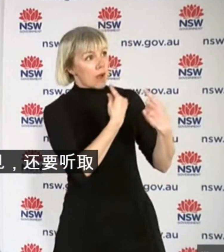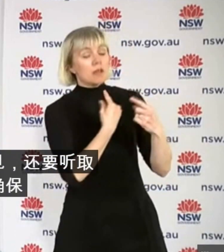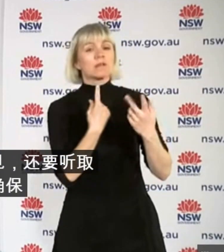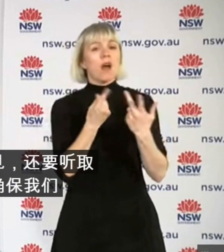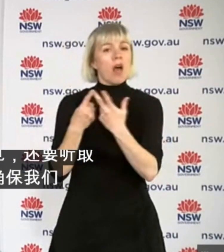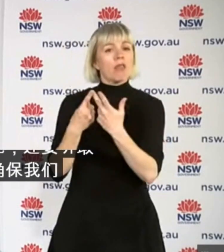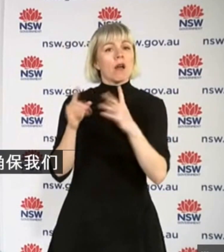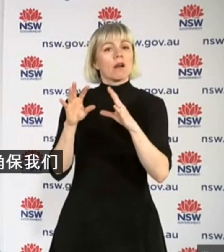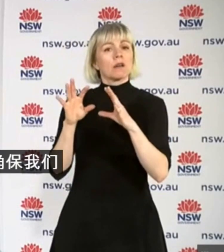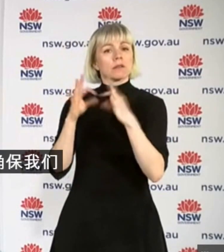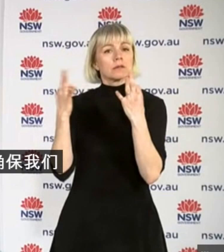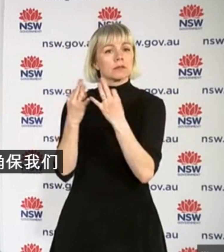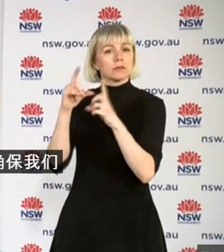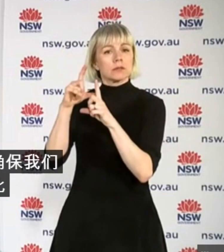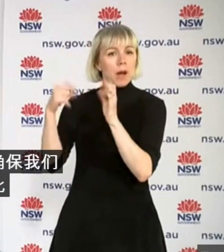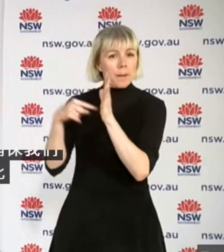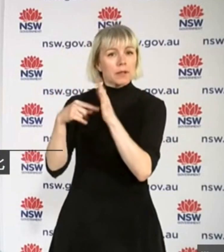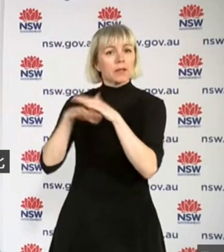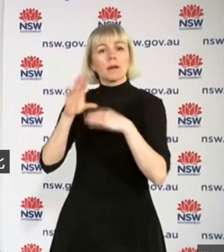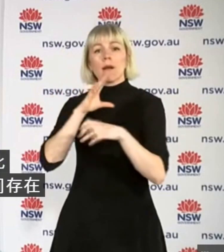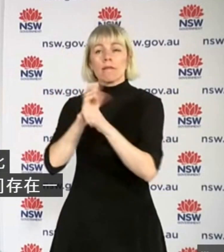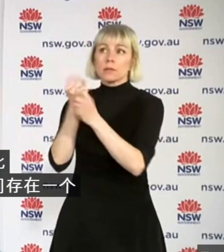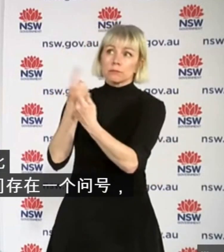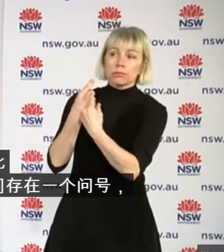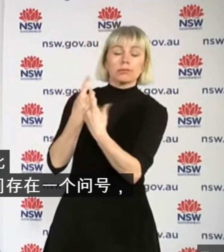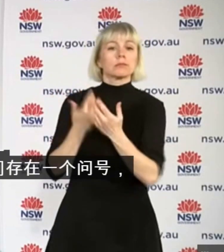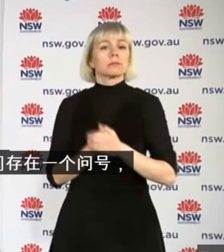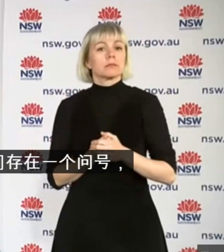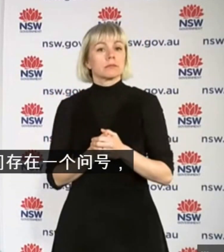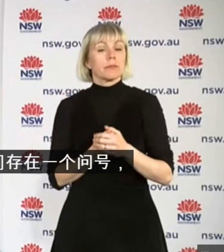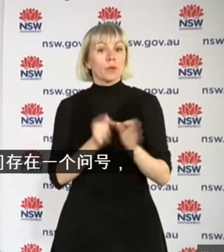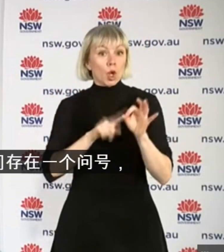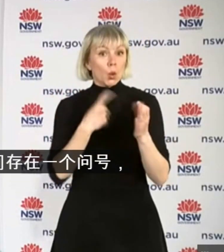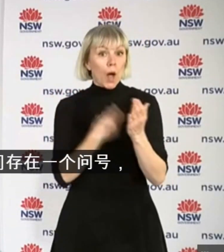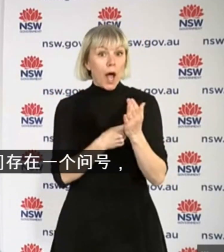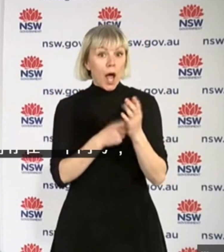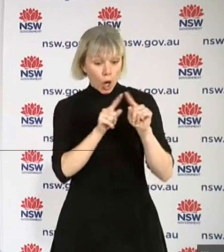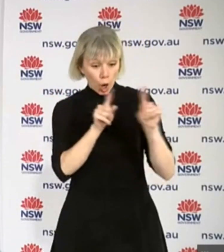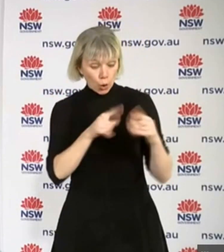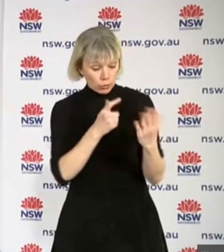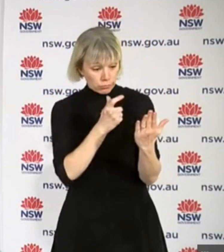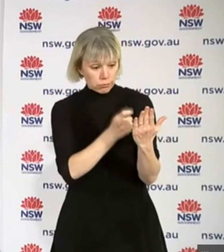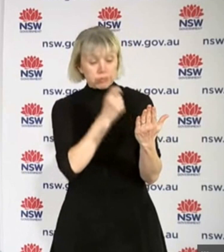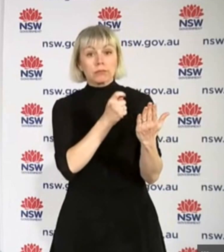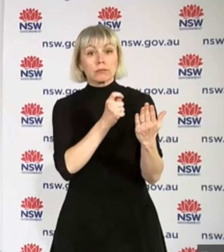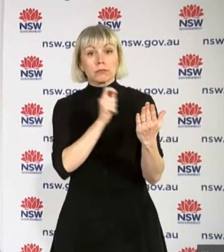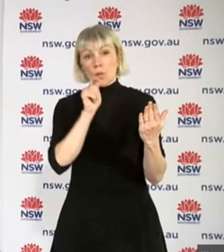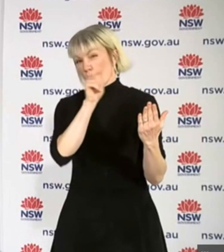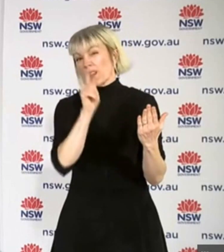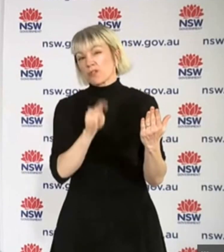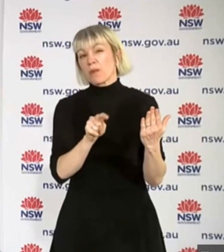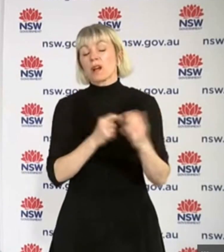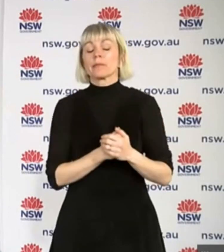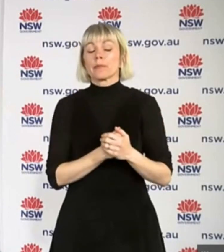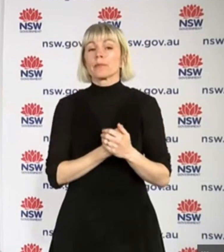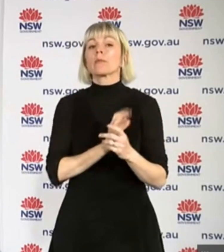to make sure we have a whole of government response. So there's a question mark as to how long QR codes will be around for. We know they'll be around for at least until the 1st